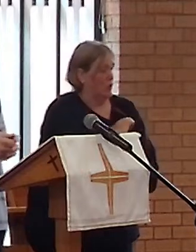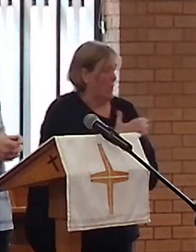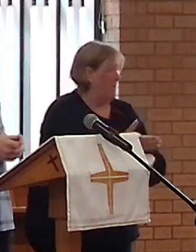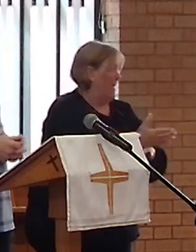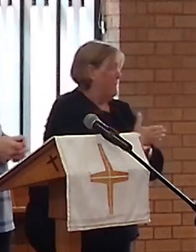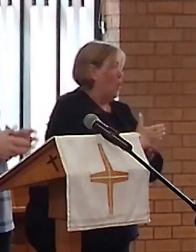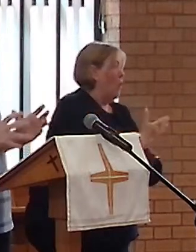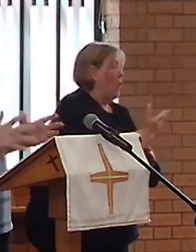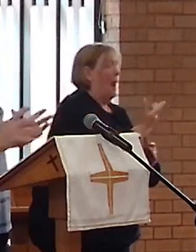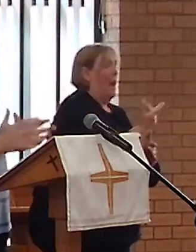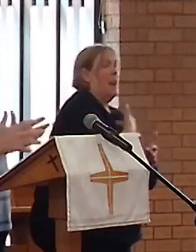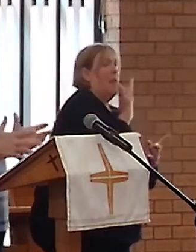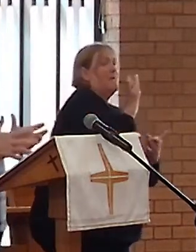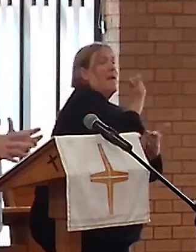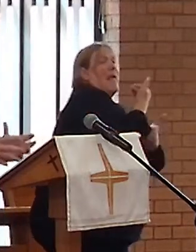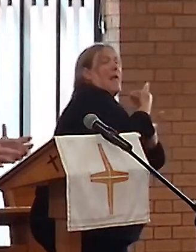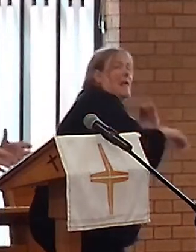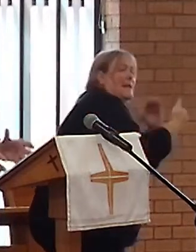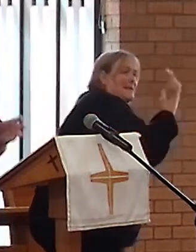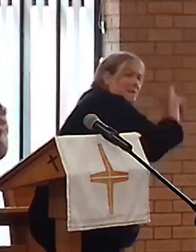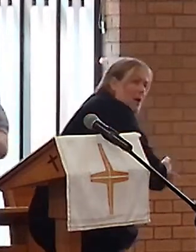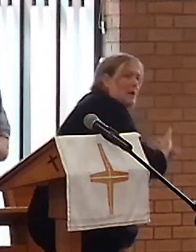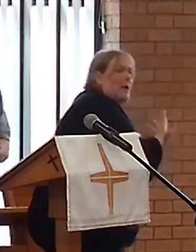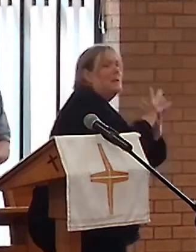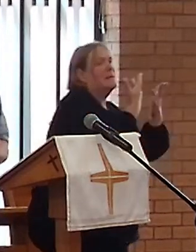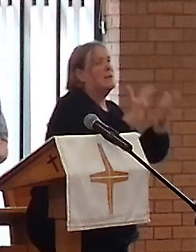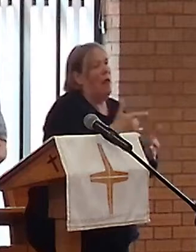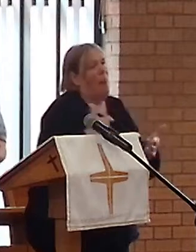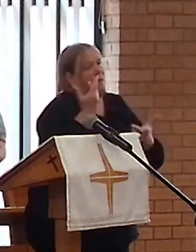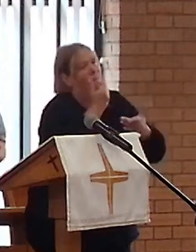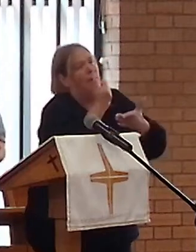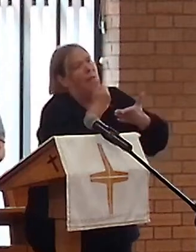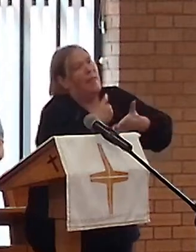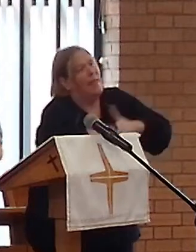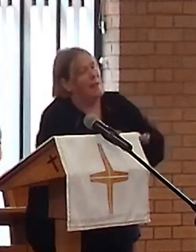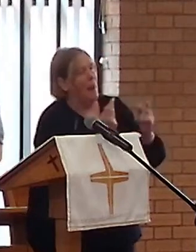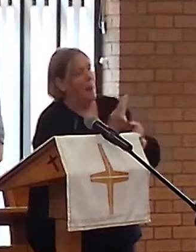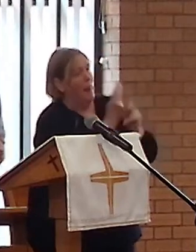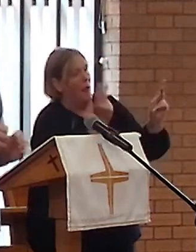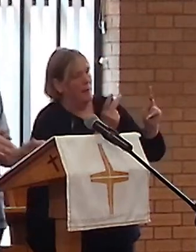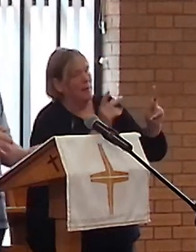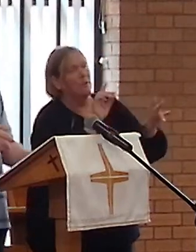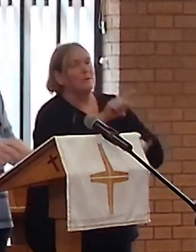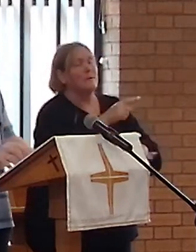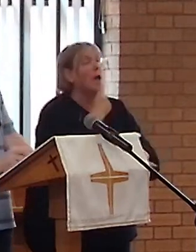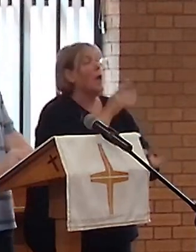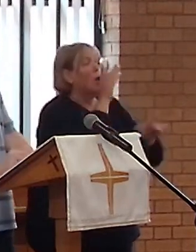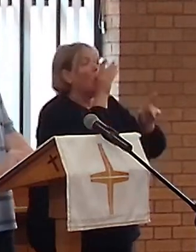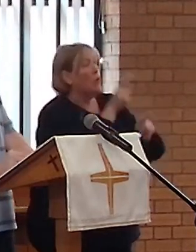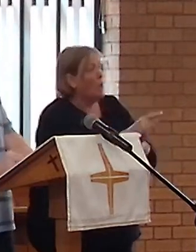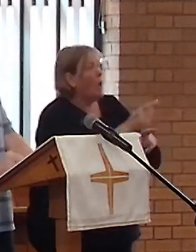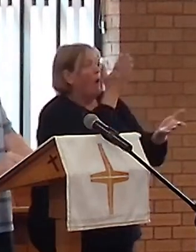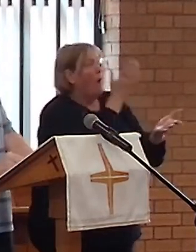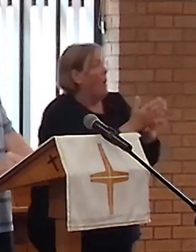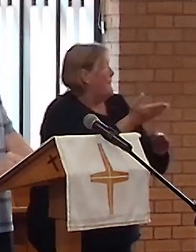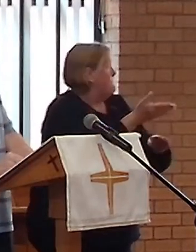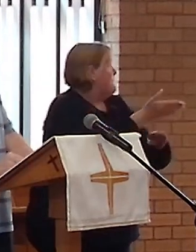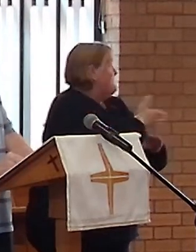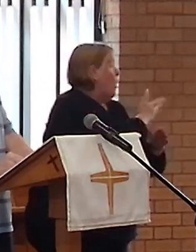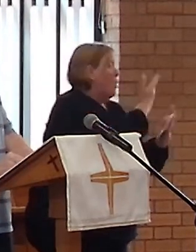true. Rather, he is saying, you were darkness. Now you are light in the world.